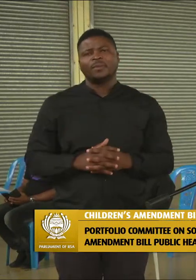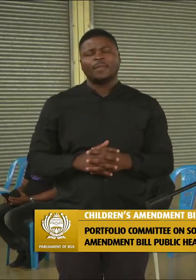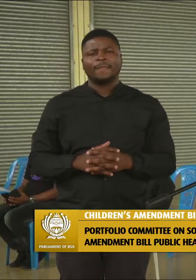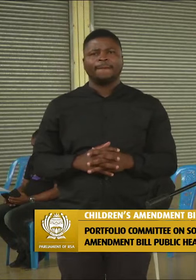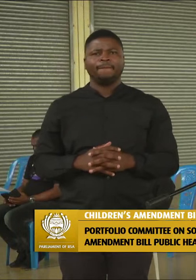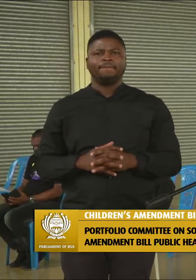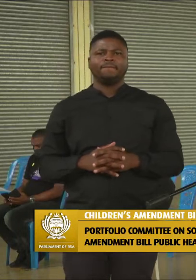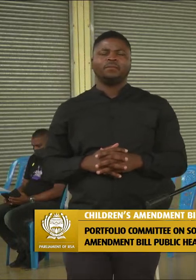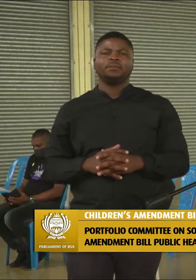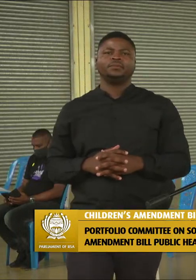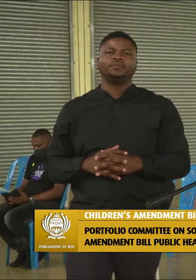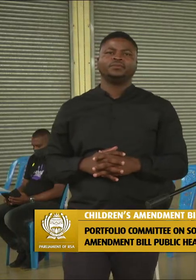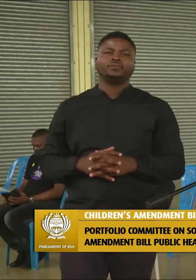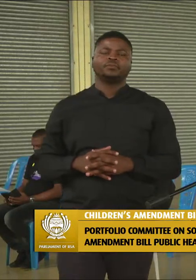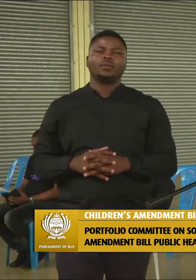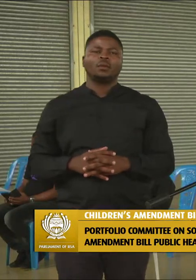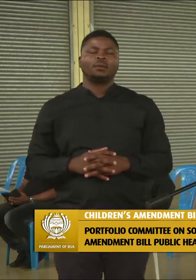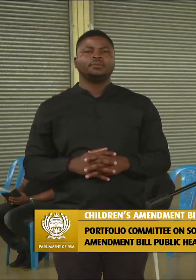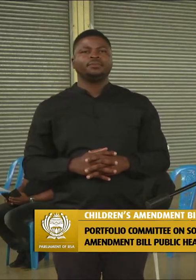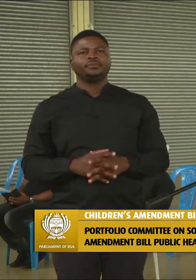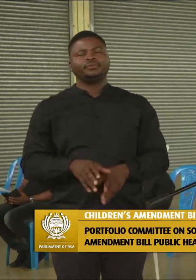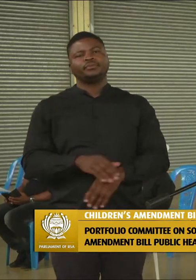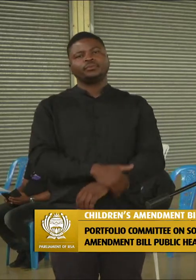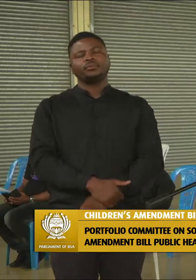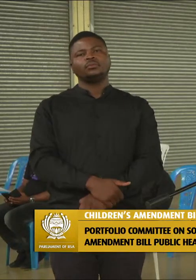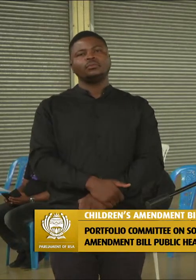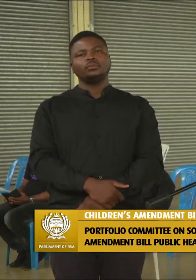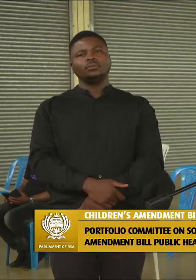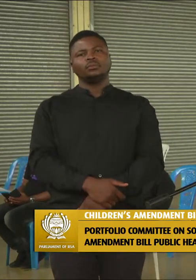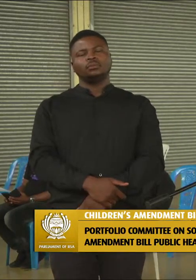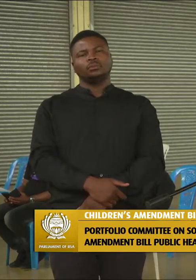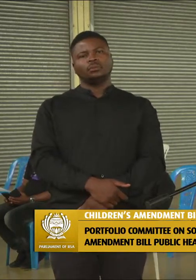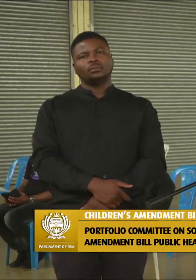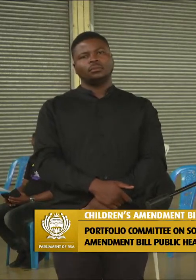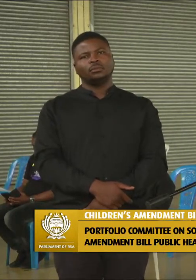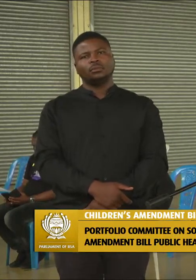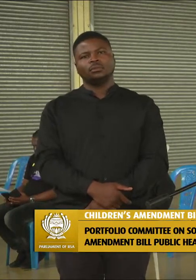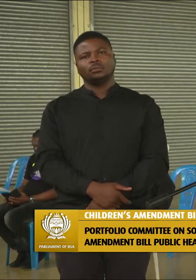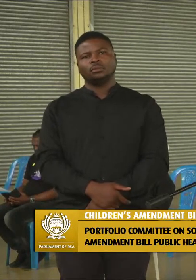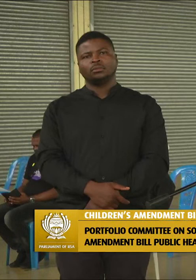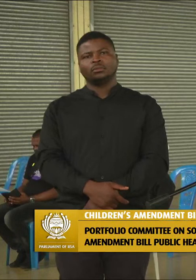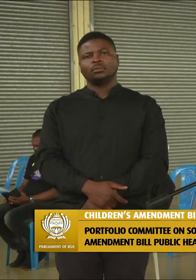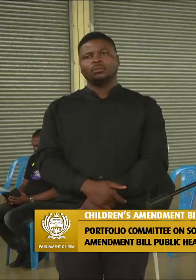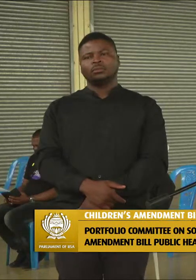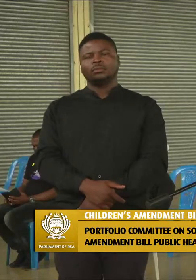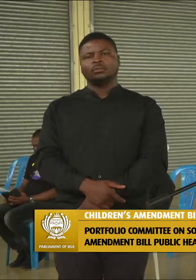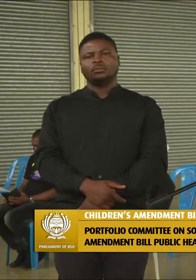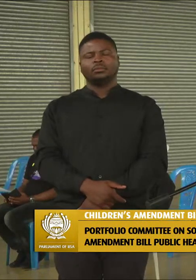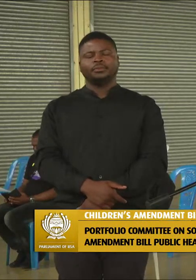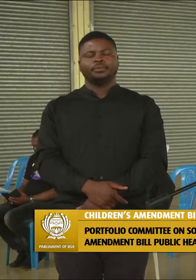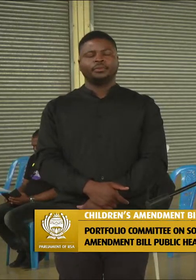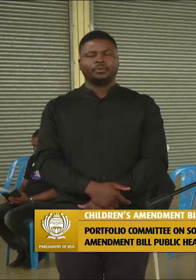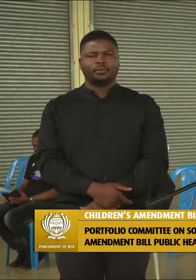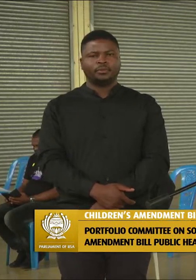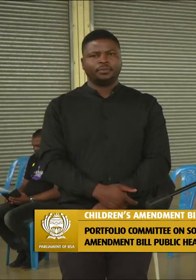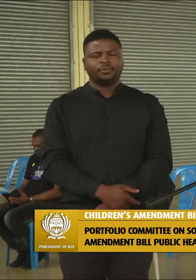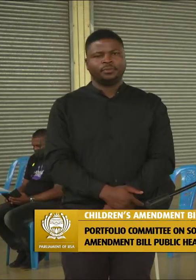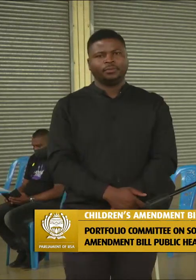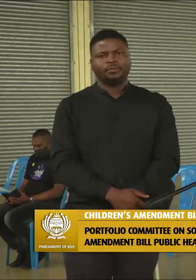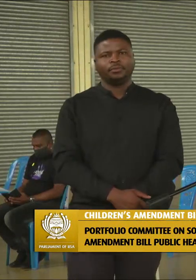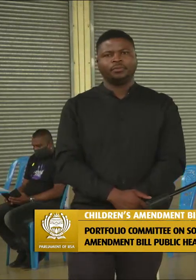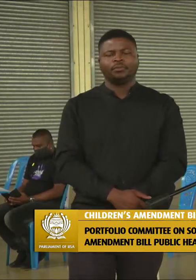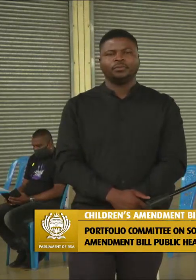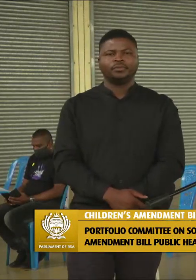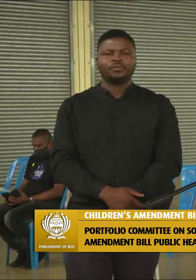of assisting and protecting children, but when it comes to dealing directly with the